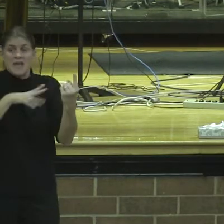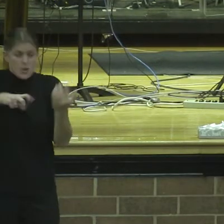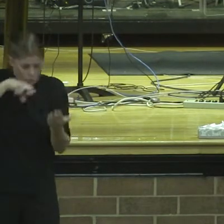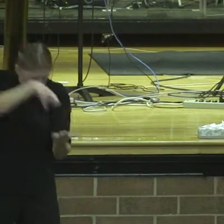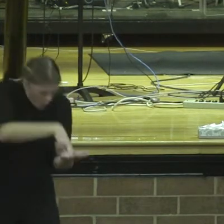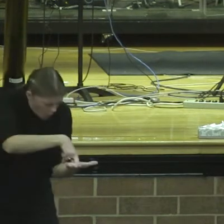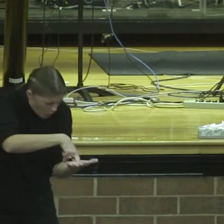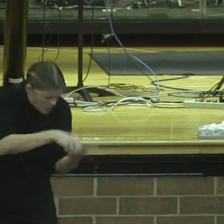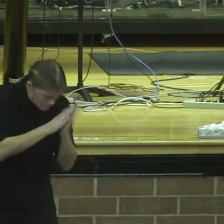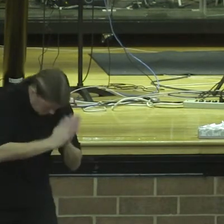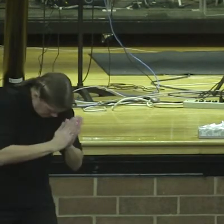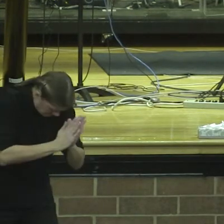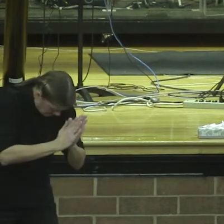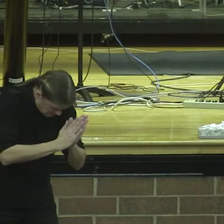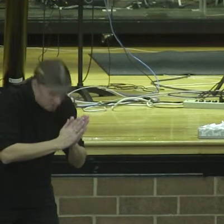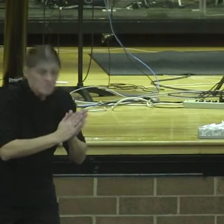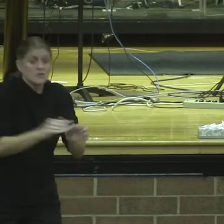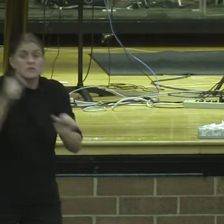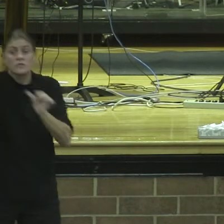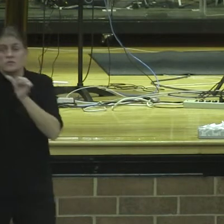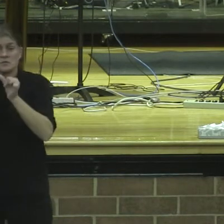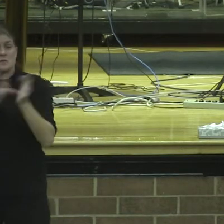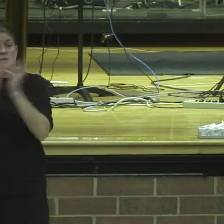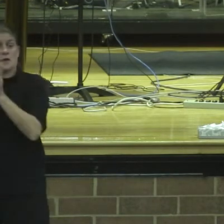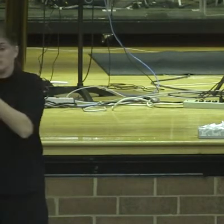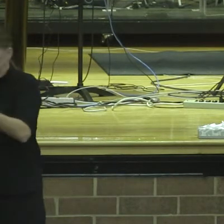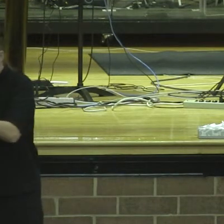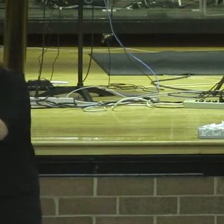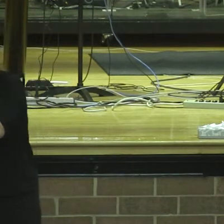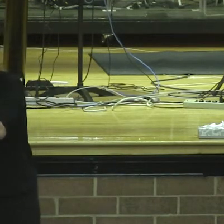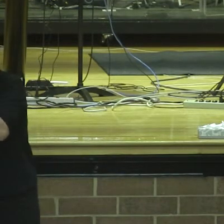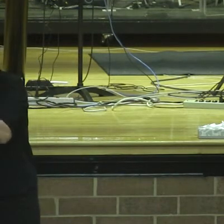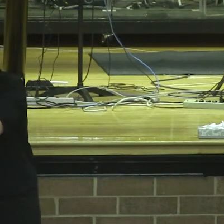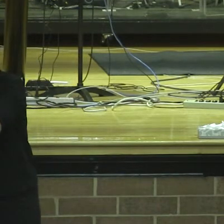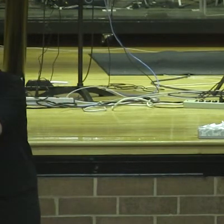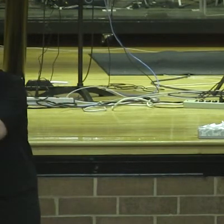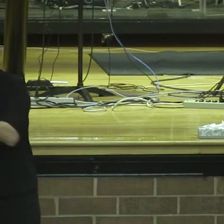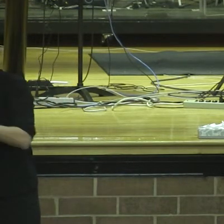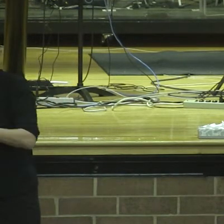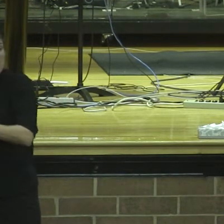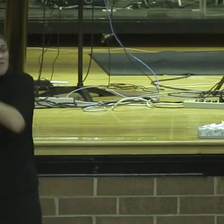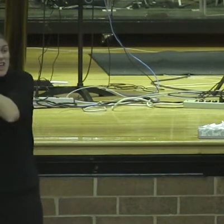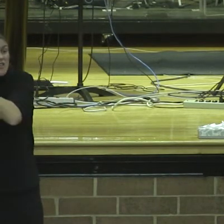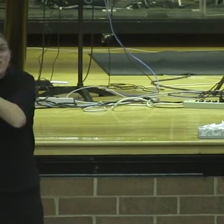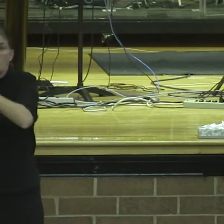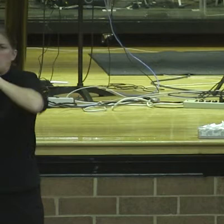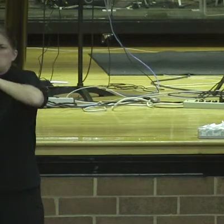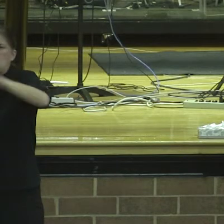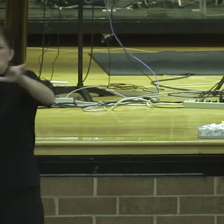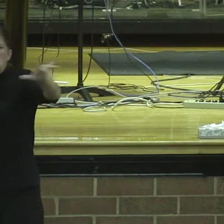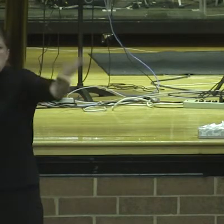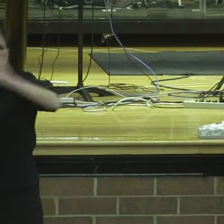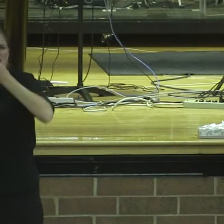side profile, praying. Remember the word that you commanded your servant Moses. If you are unfaithful, I will scatter you among the